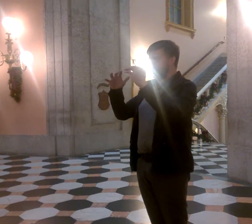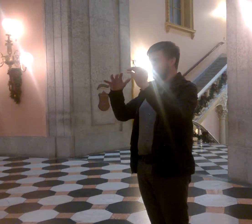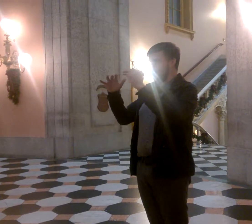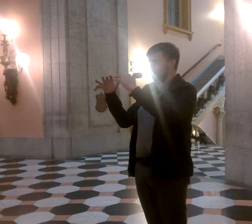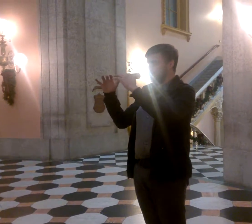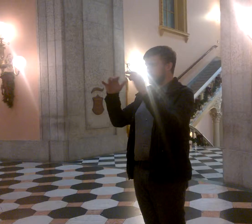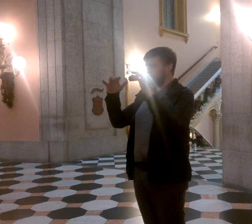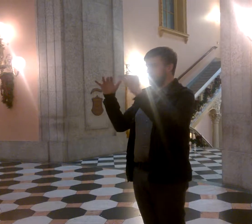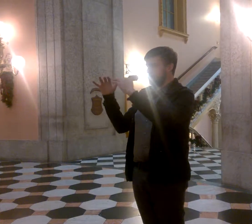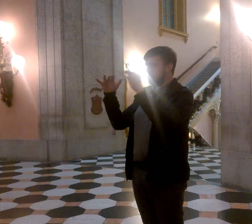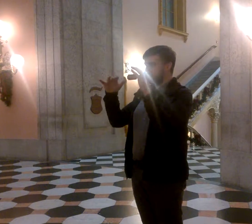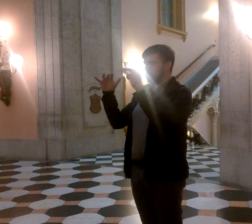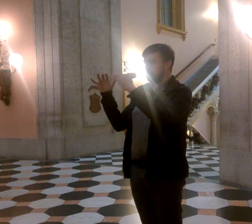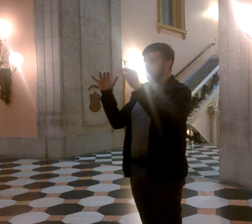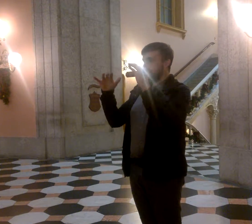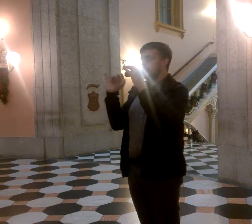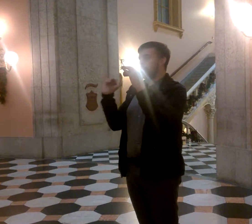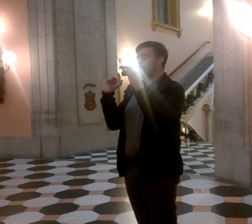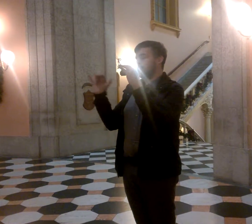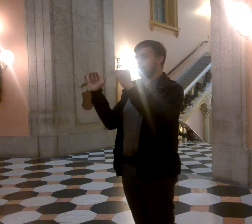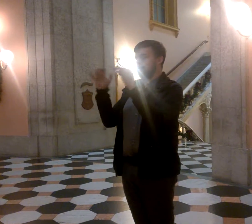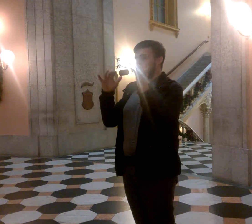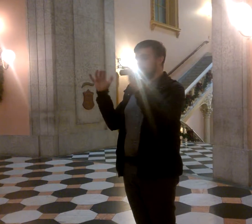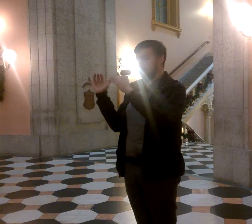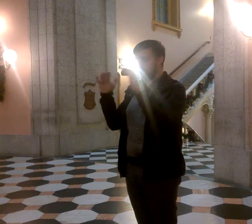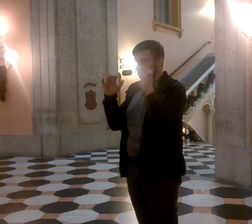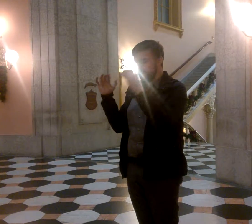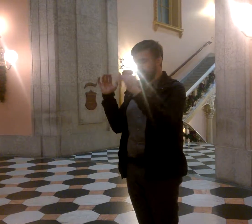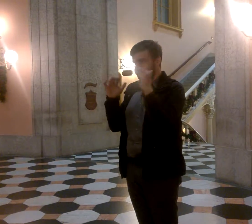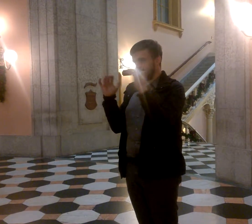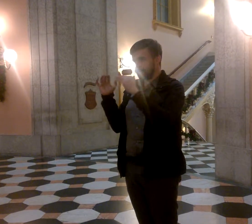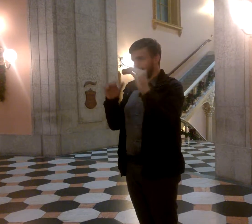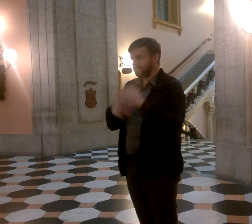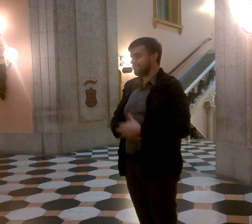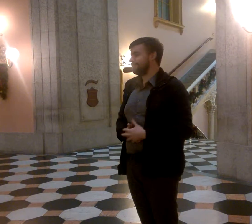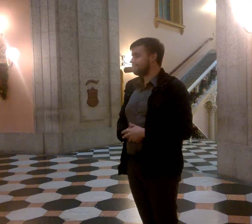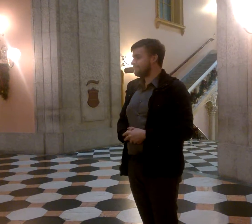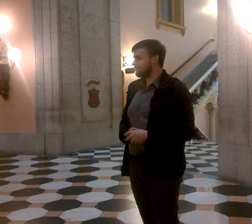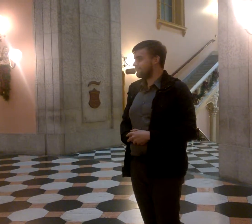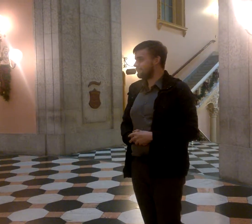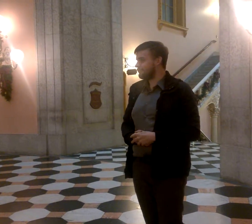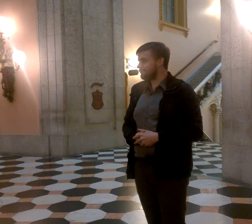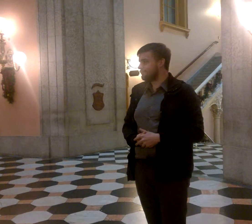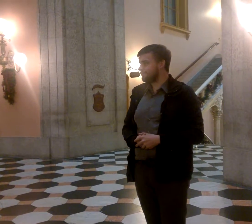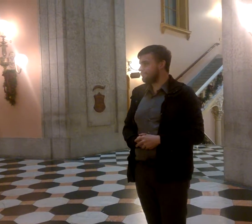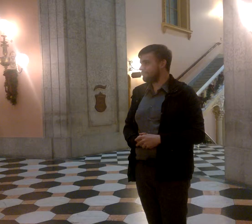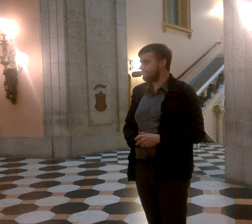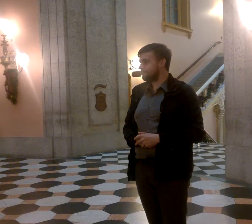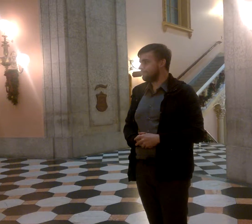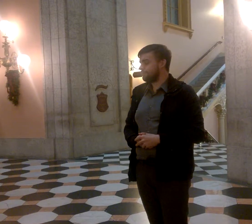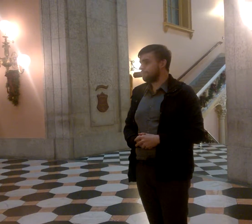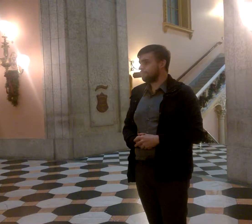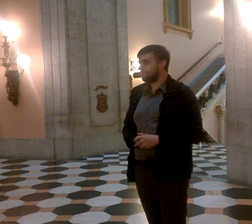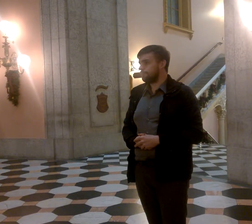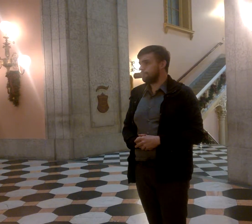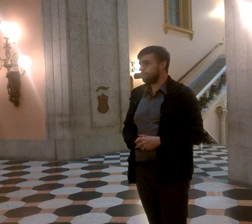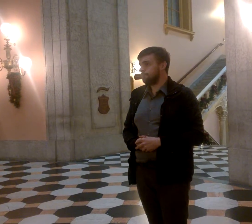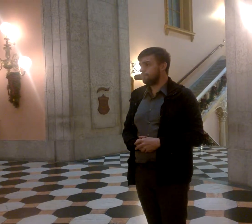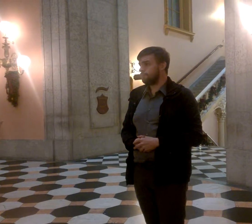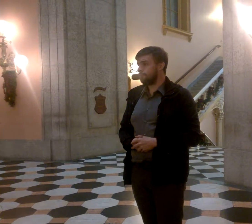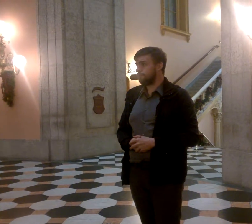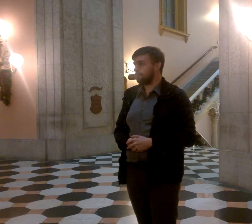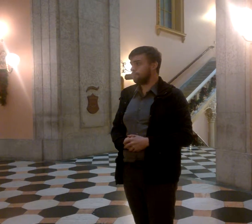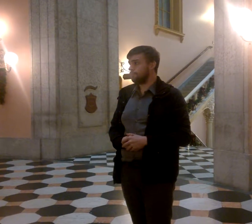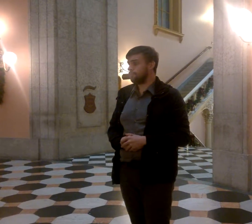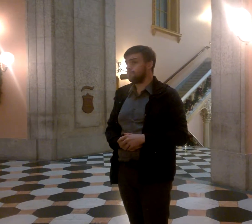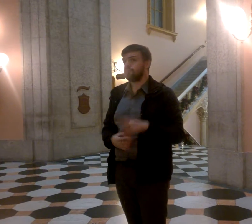it, they're just stiff. There you go. Okay. Any